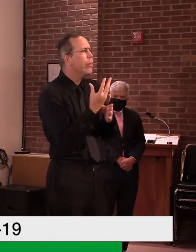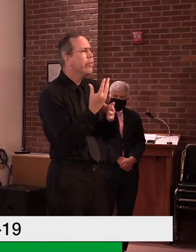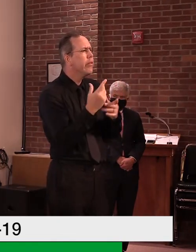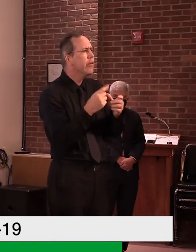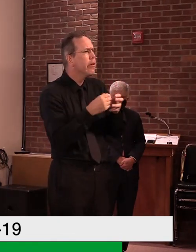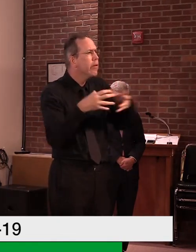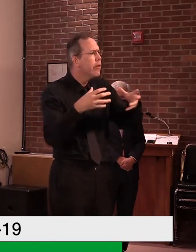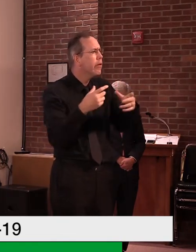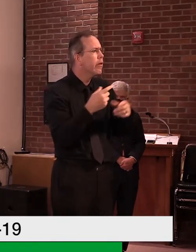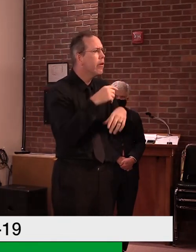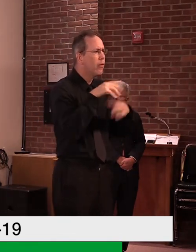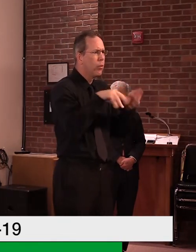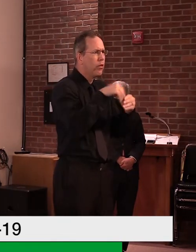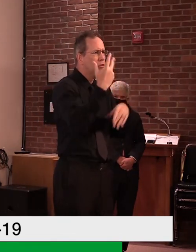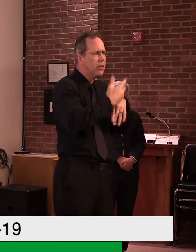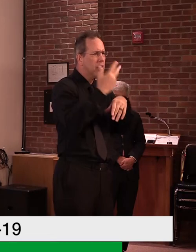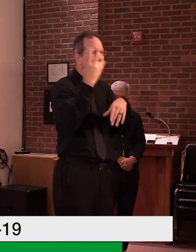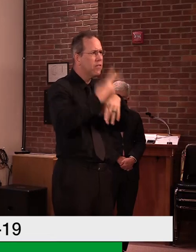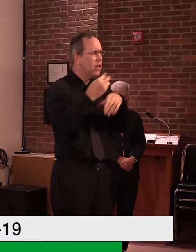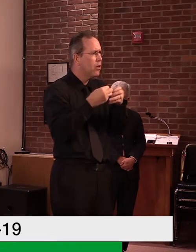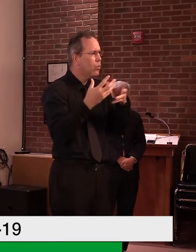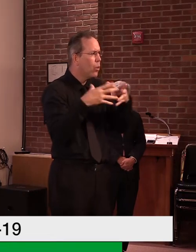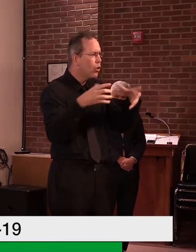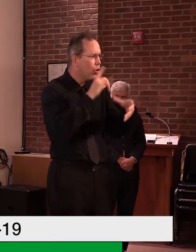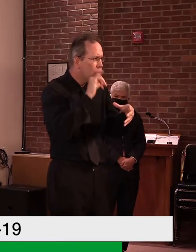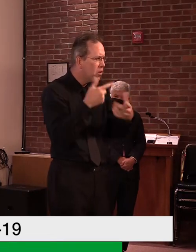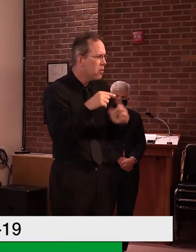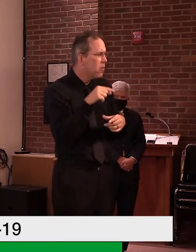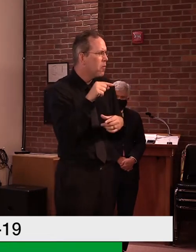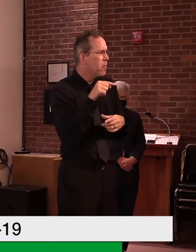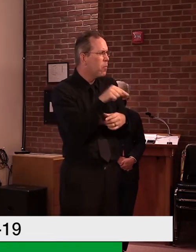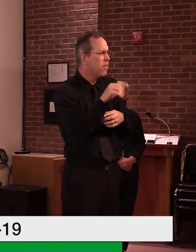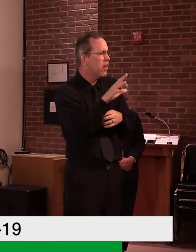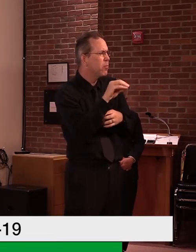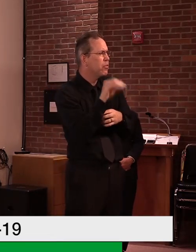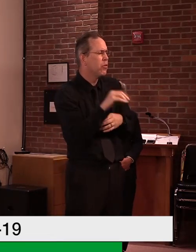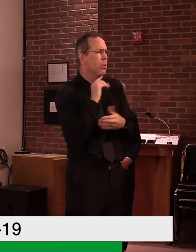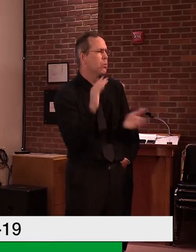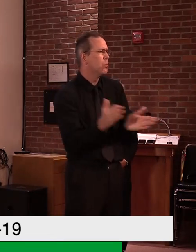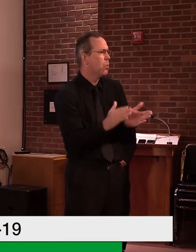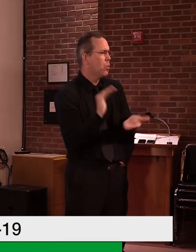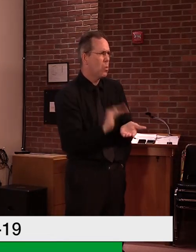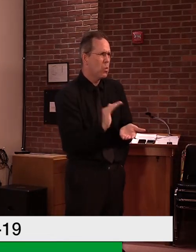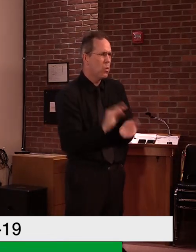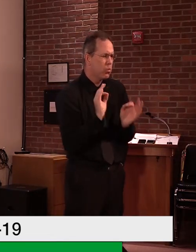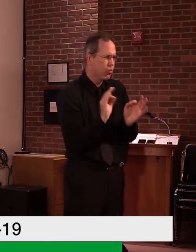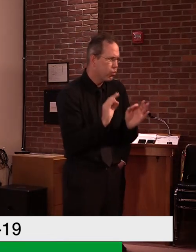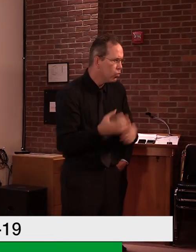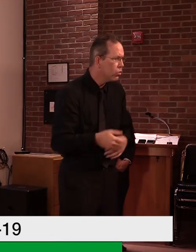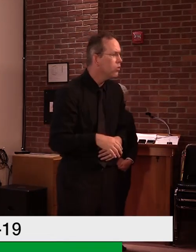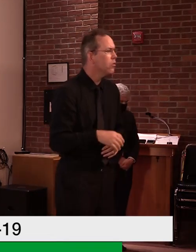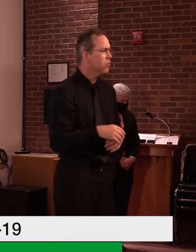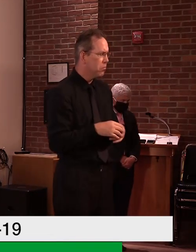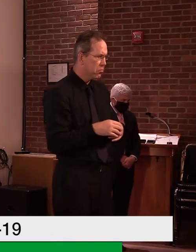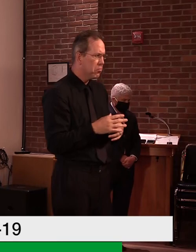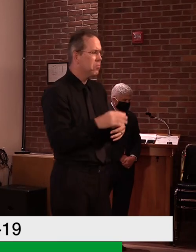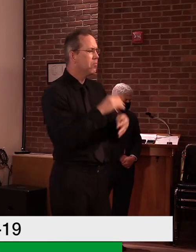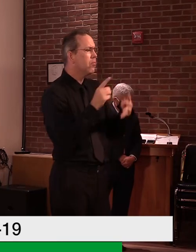sitting around 0.5%. Again, this is not the sustained kind of growth that would give us concern for